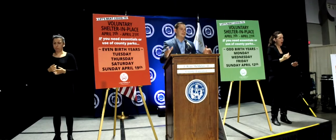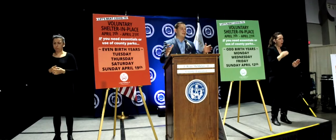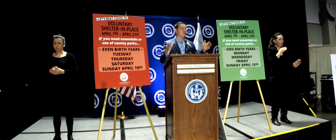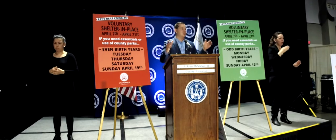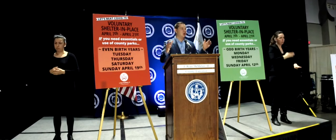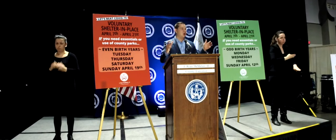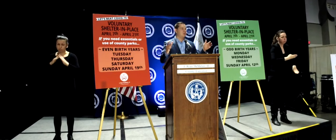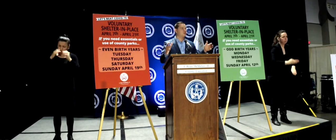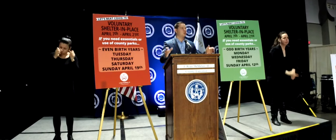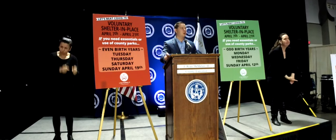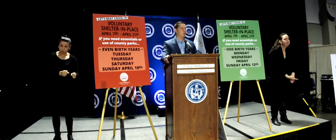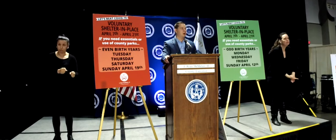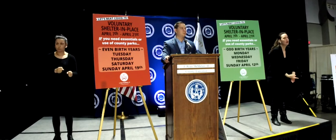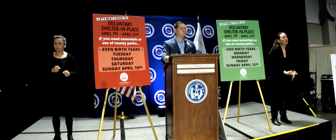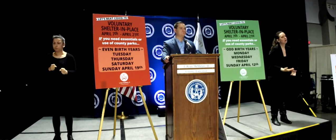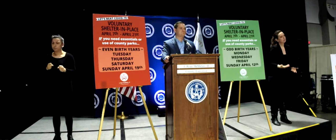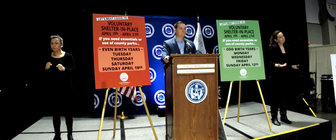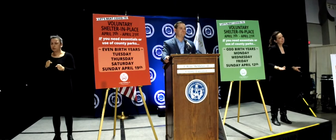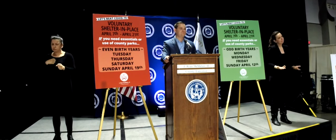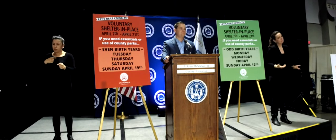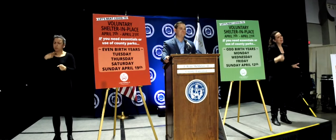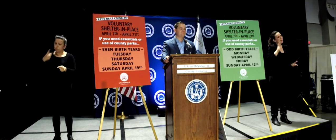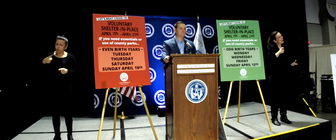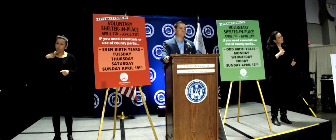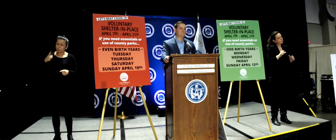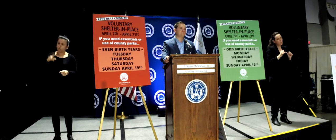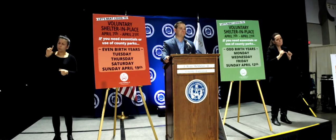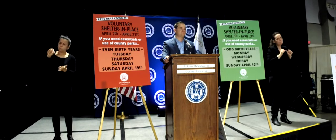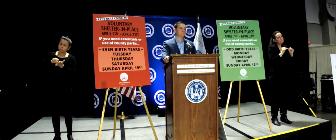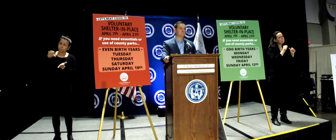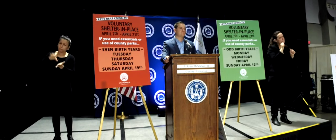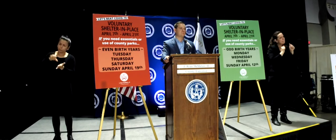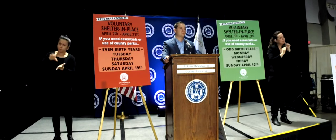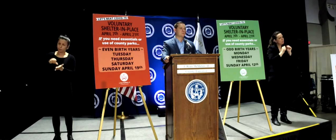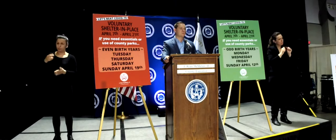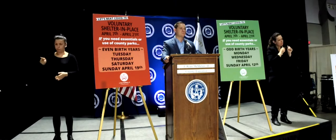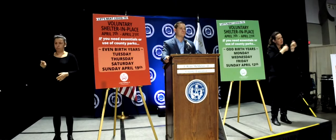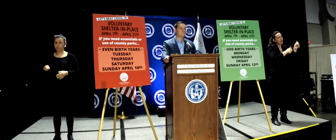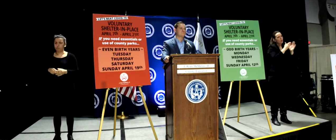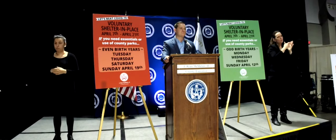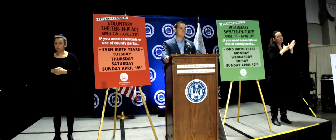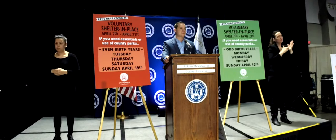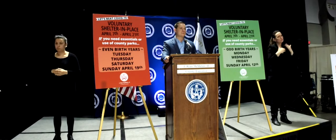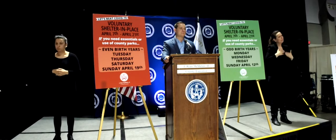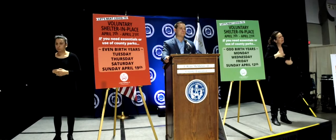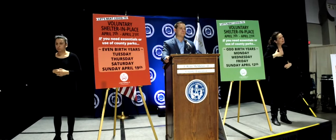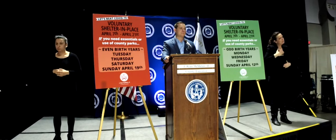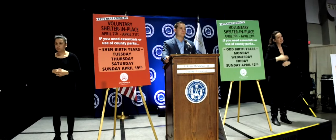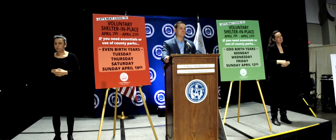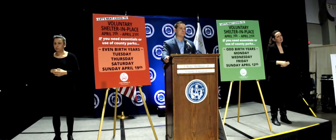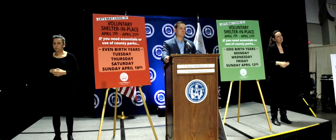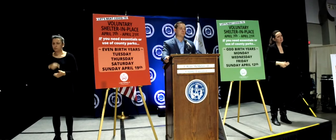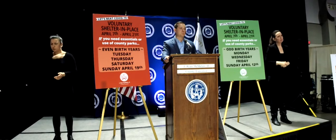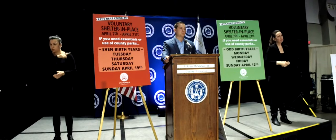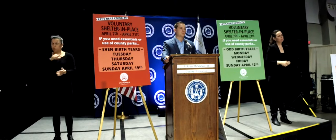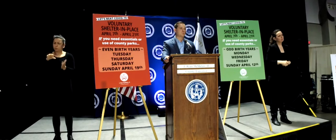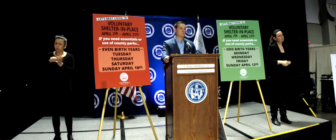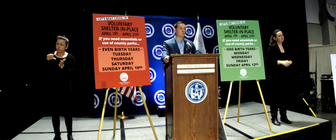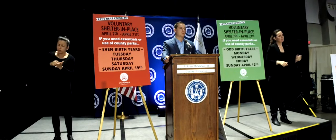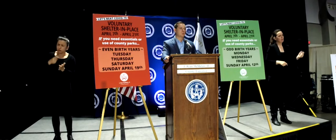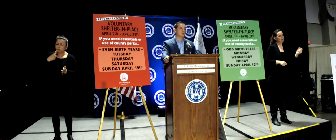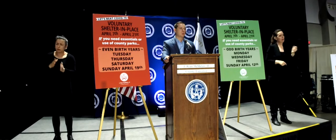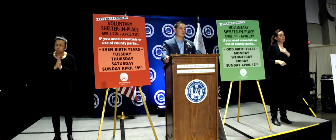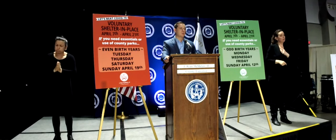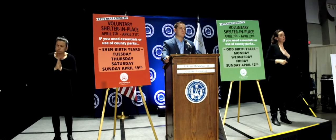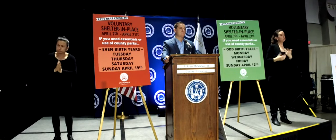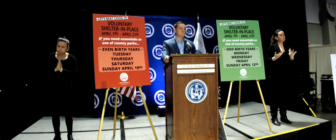bringing attention to all this the way we are. Besides standing up there and begging people to stay home and not go to the parks or not go